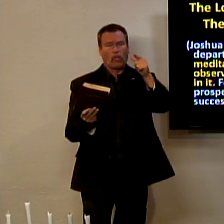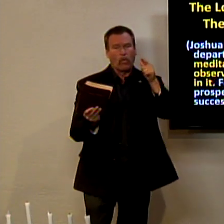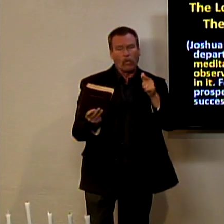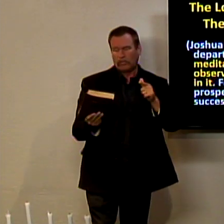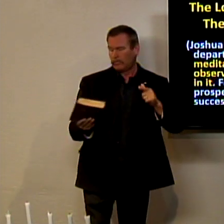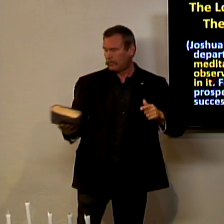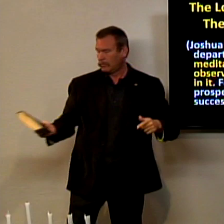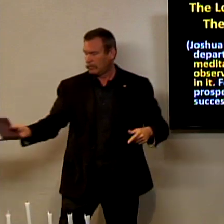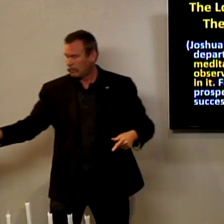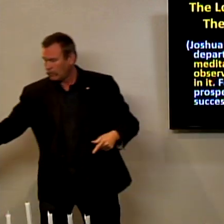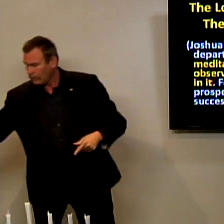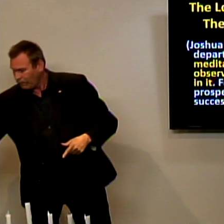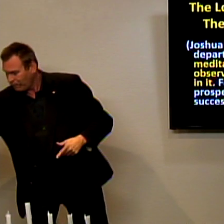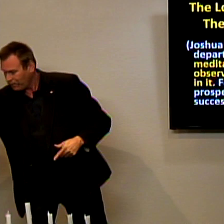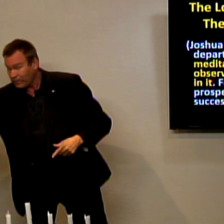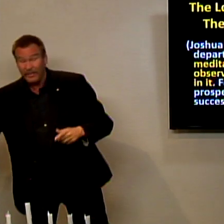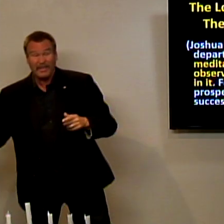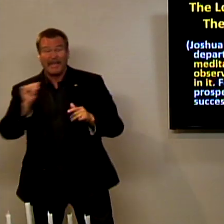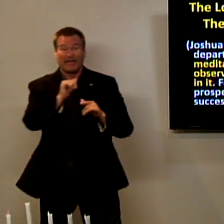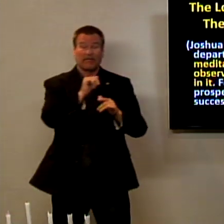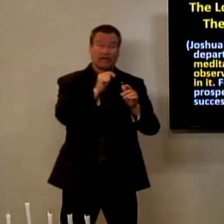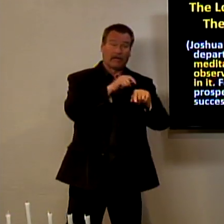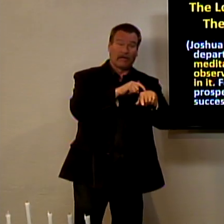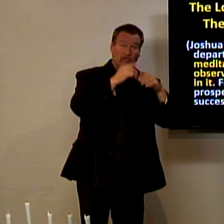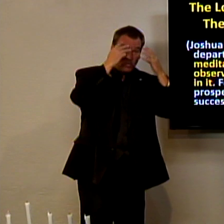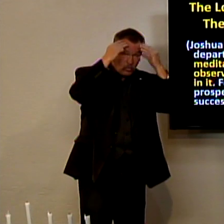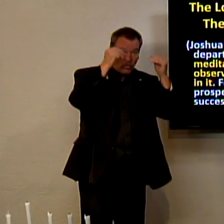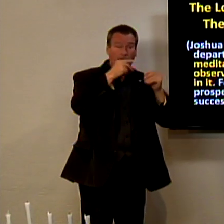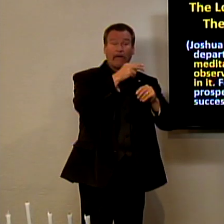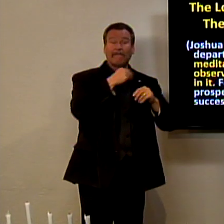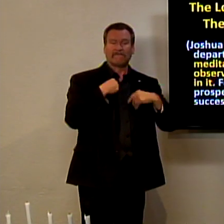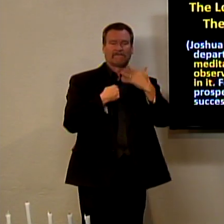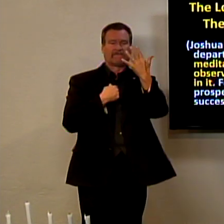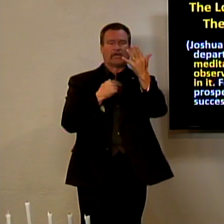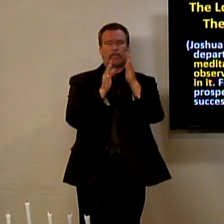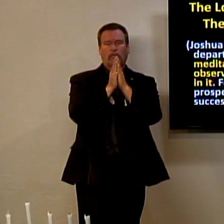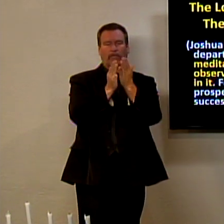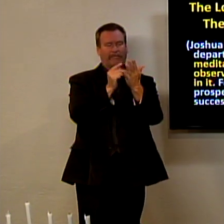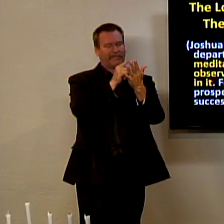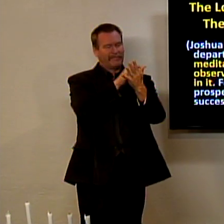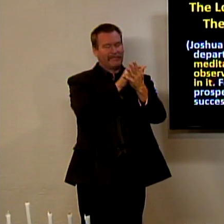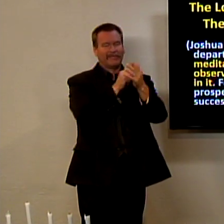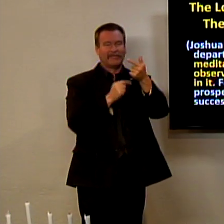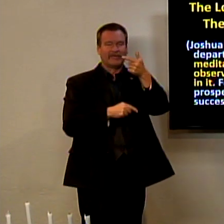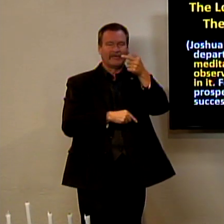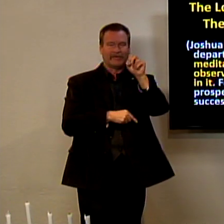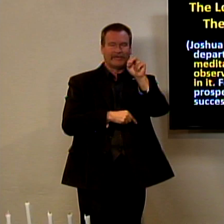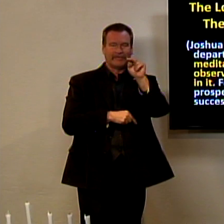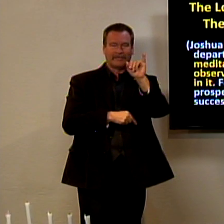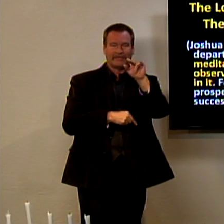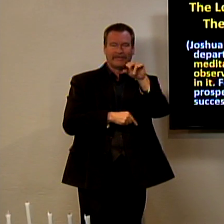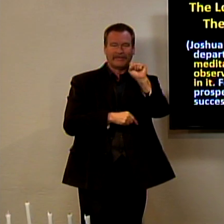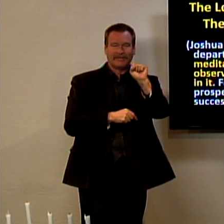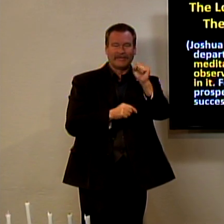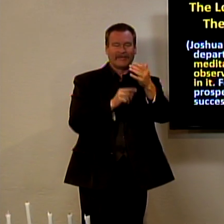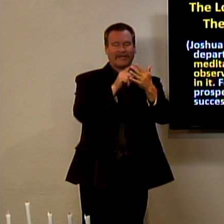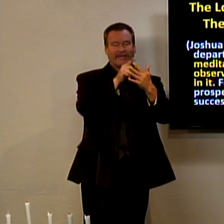And then the verse goes on to say in Joshua chapter 1, verse 8, Moses There are 5 books of Moses: